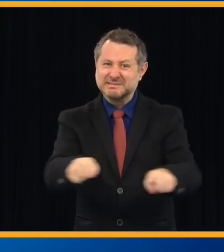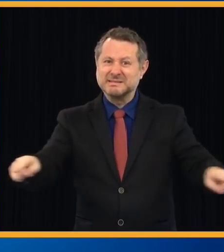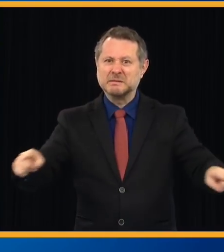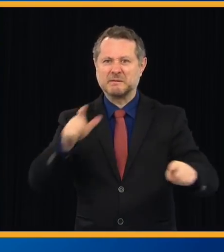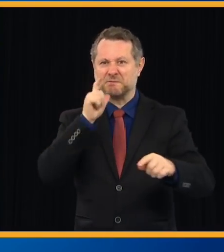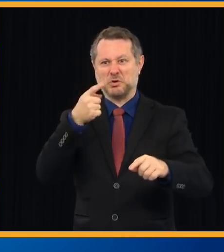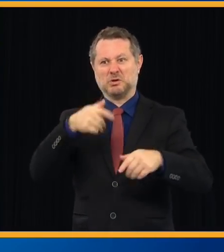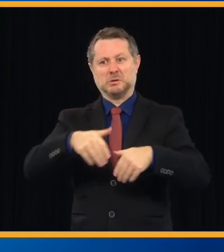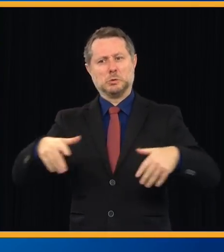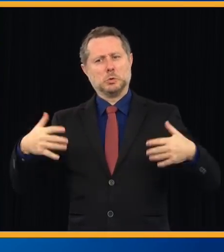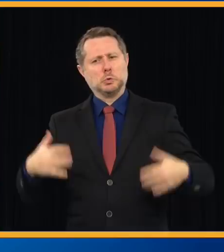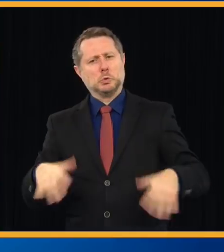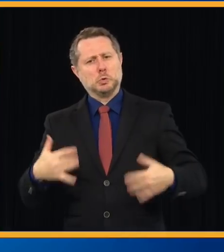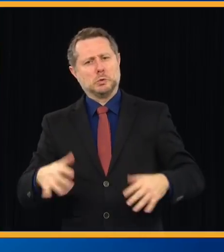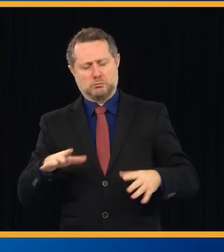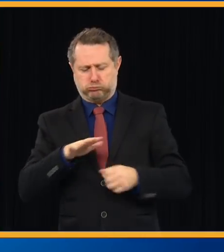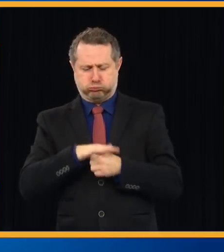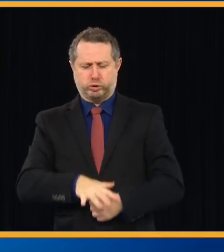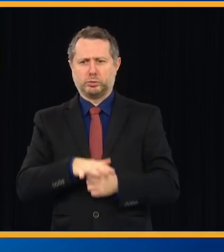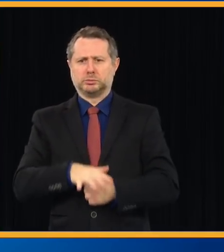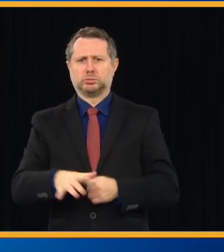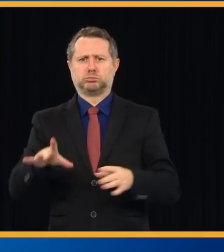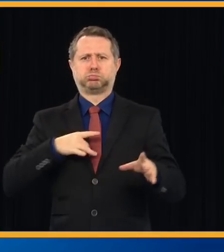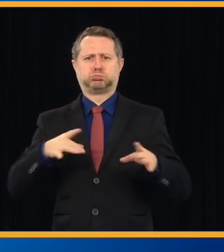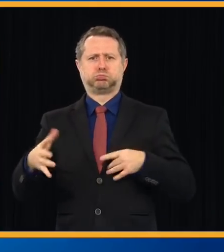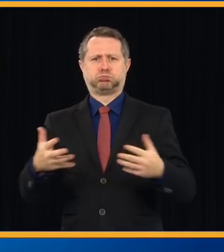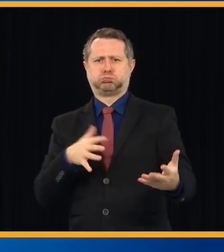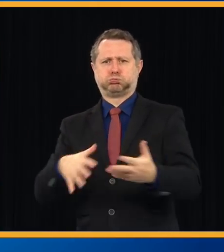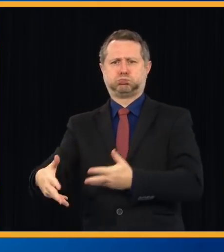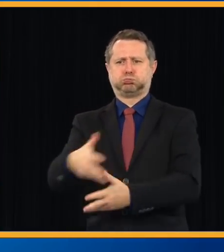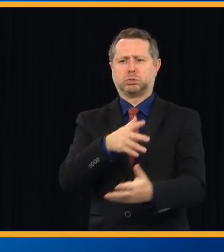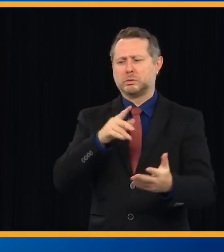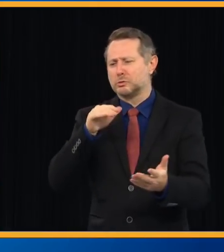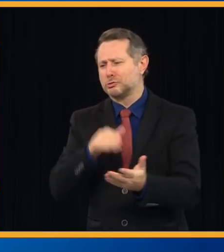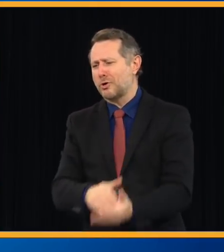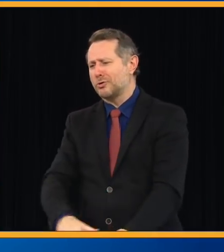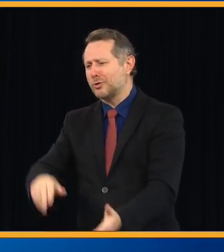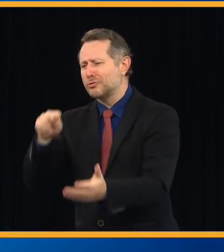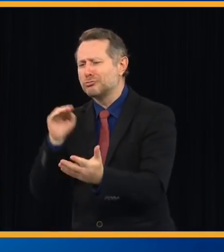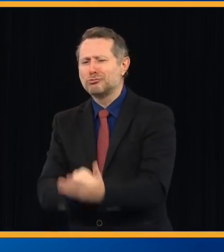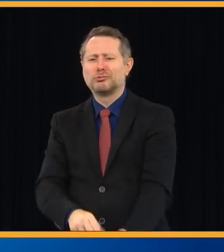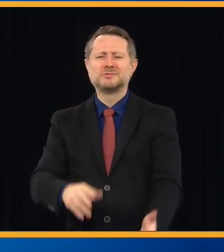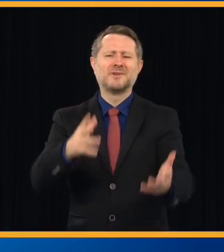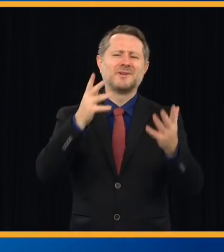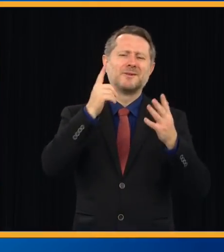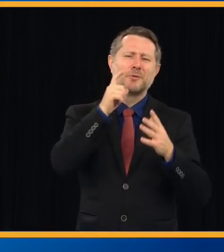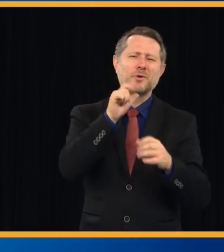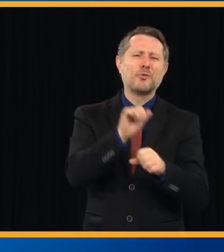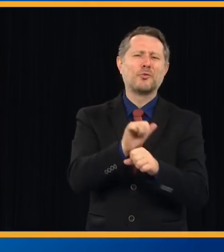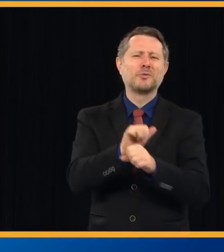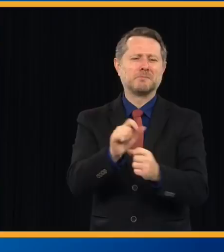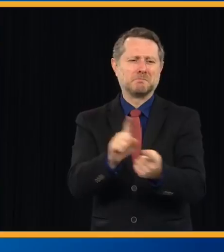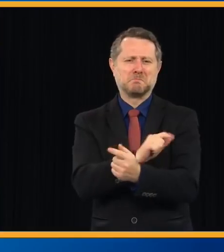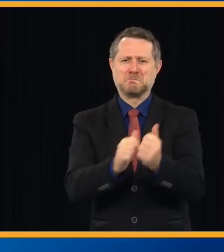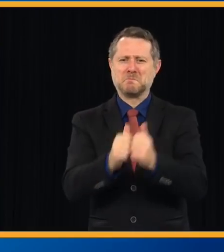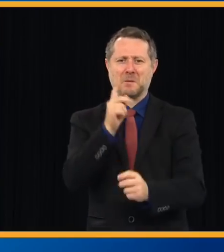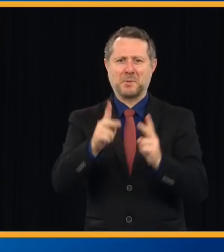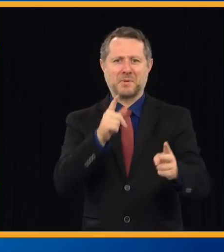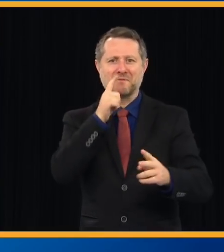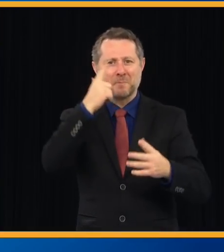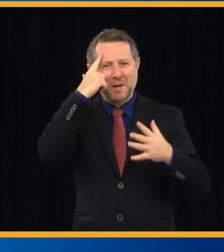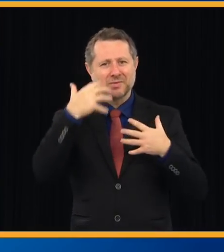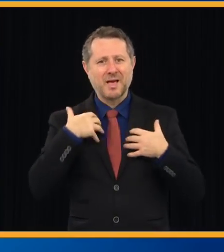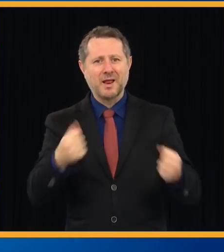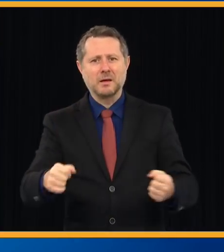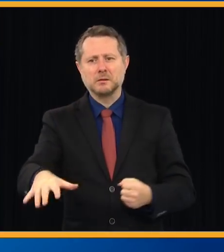about what the frontline workers are going through. Think about what the healthcare workers are going through. They're working extended hours. They're seeing a large number